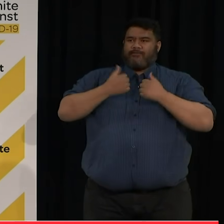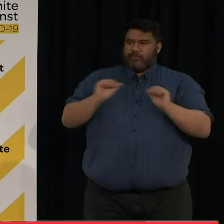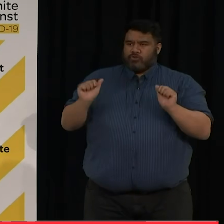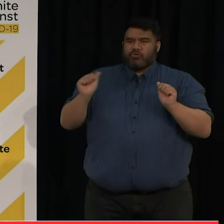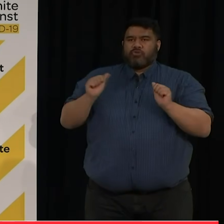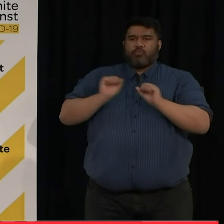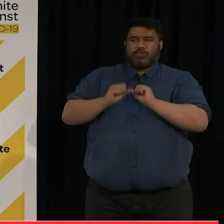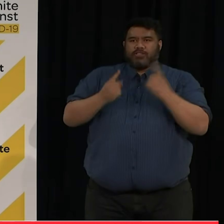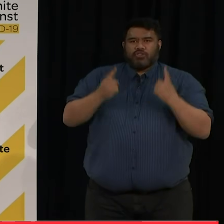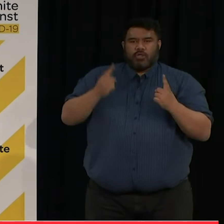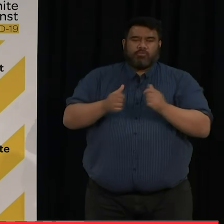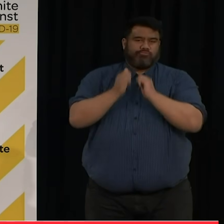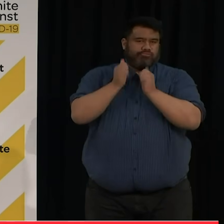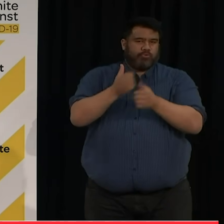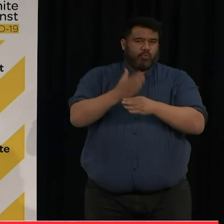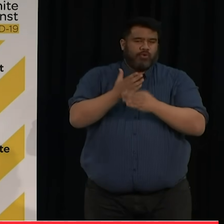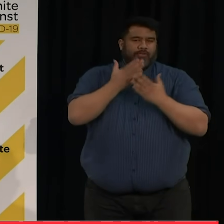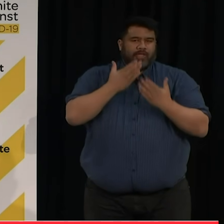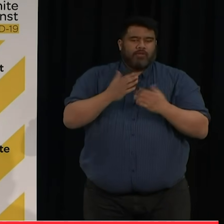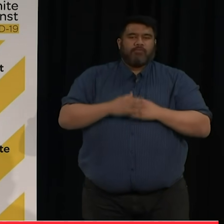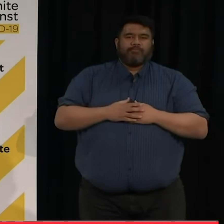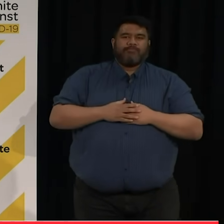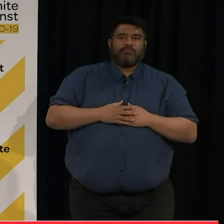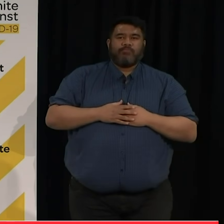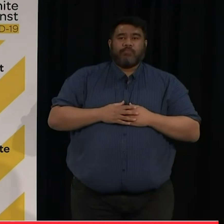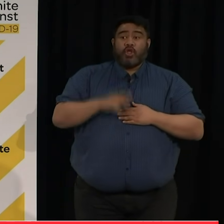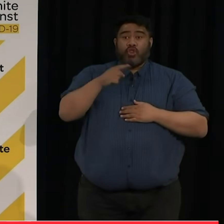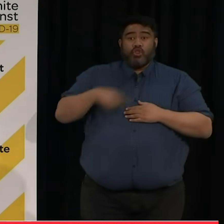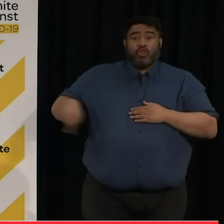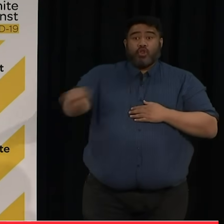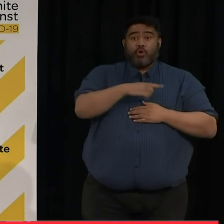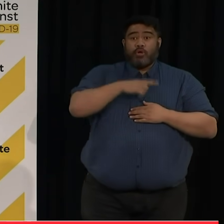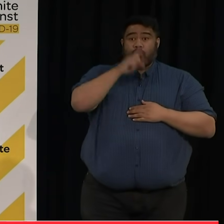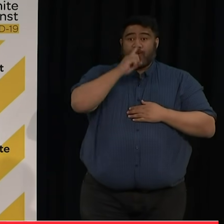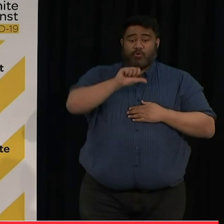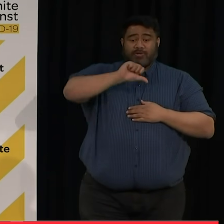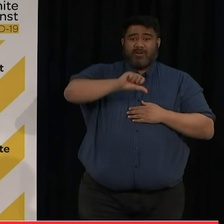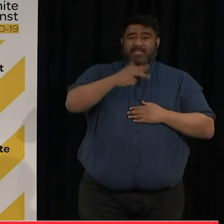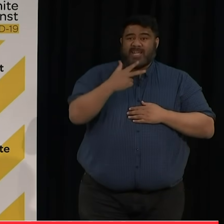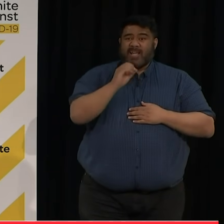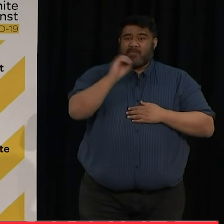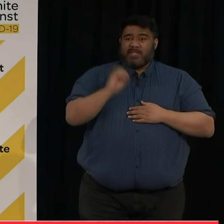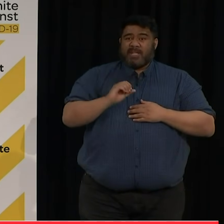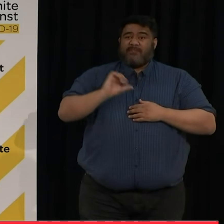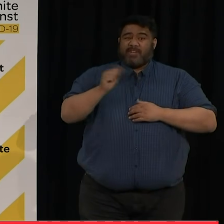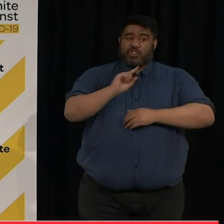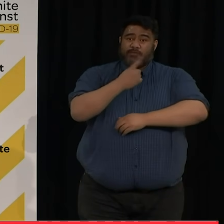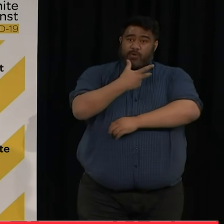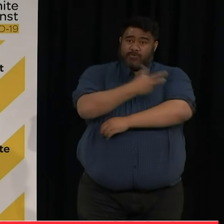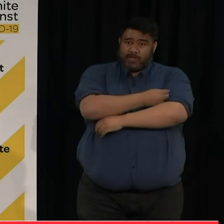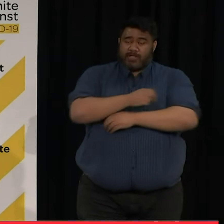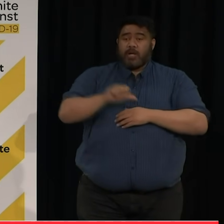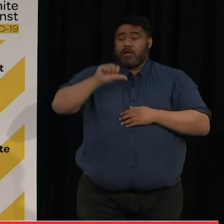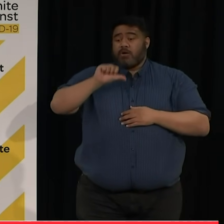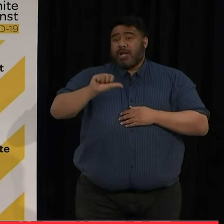others. As at this morning, 98% of active border workers have been vaccinated with at least one dose,